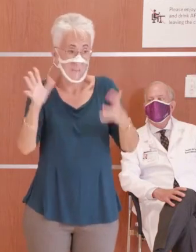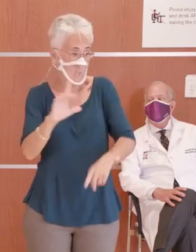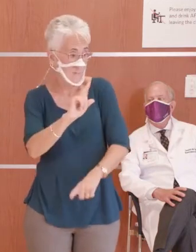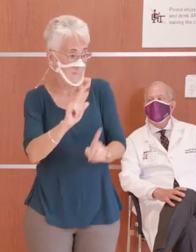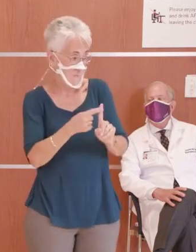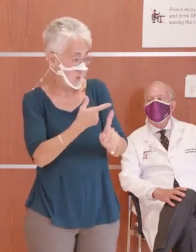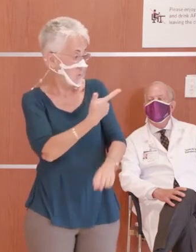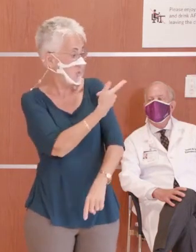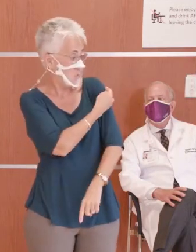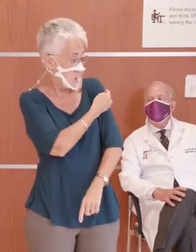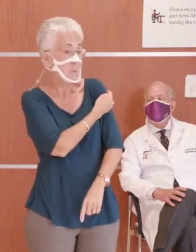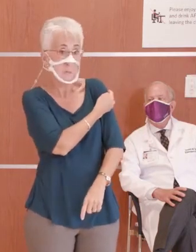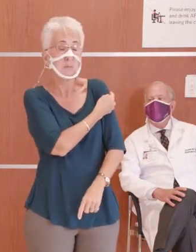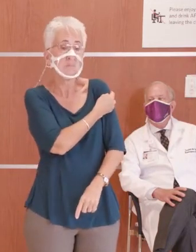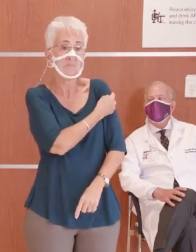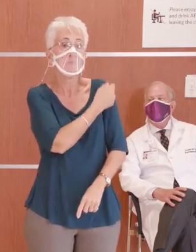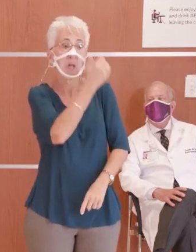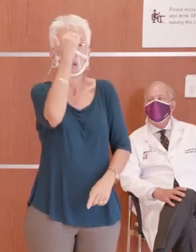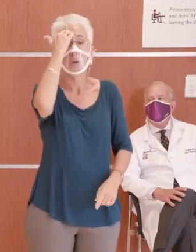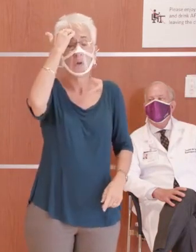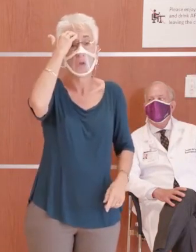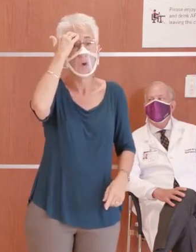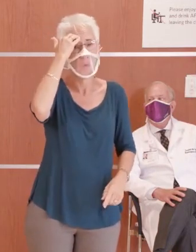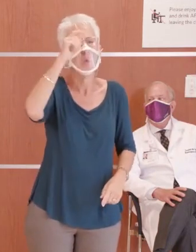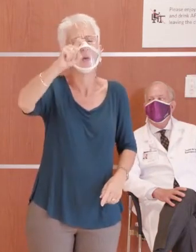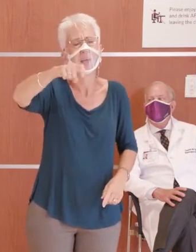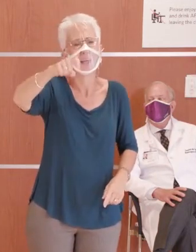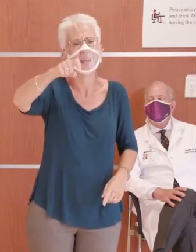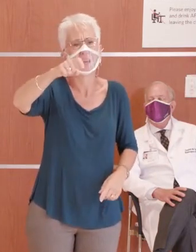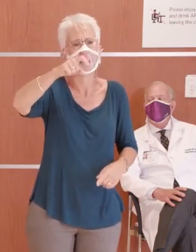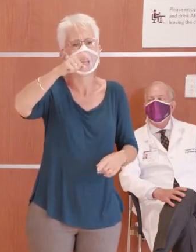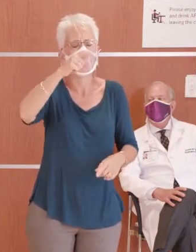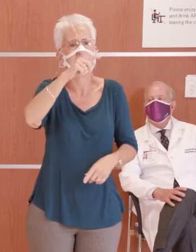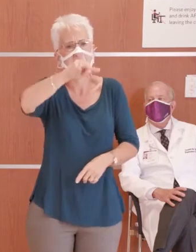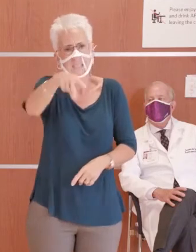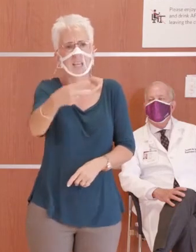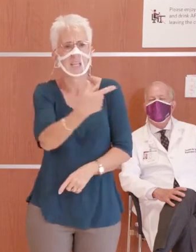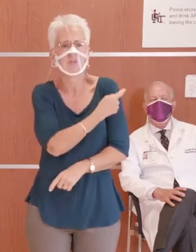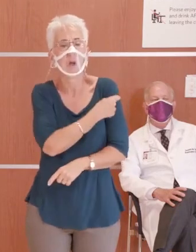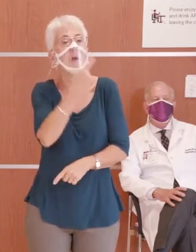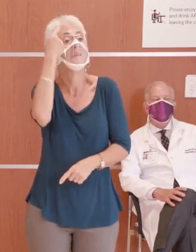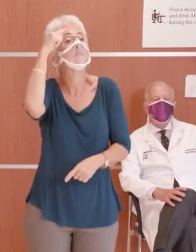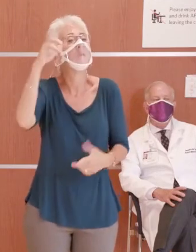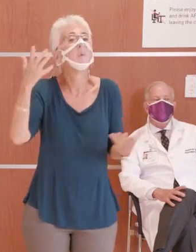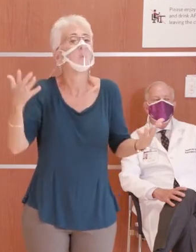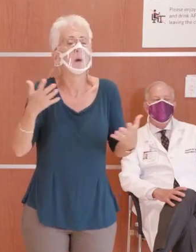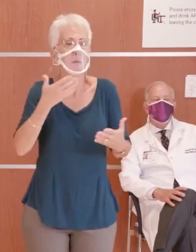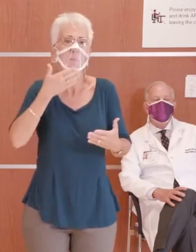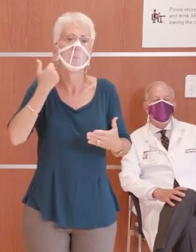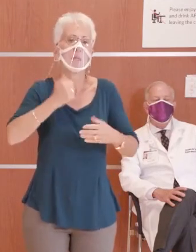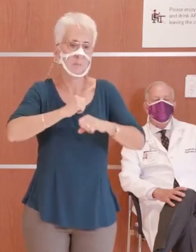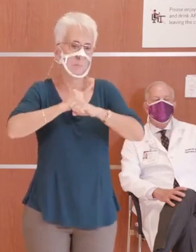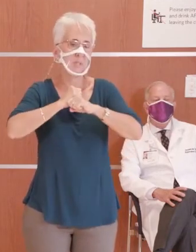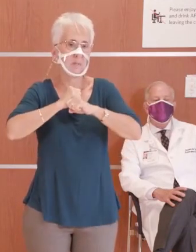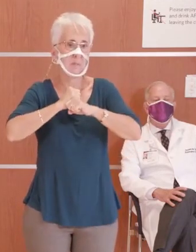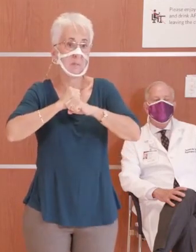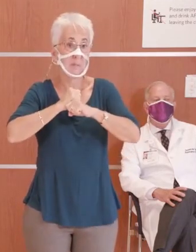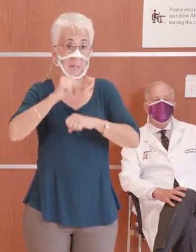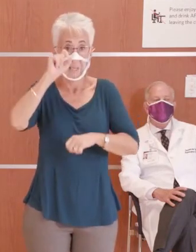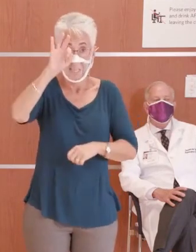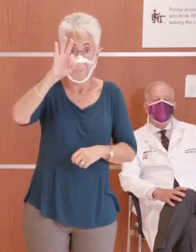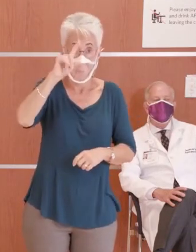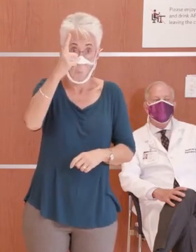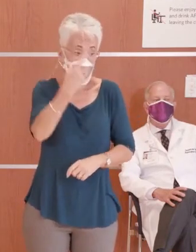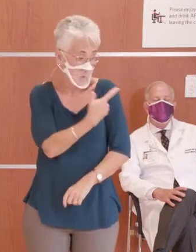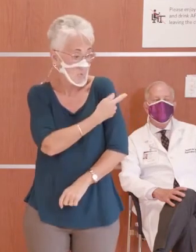first doses have the message that getting both doses gives you the best protection, and the protection drops off significantly